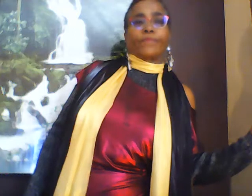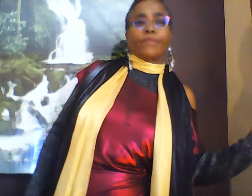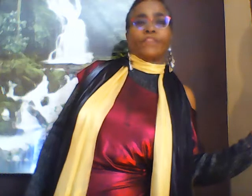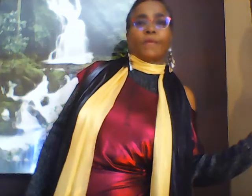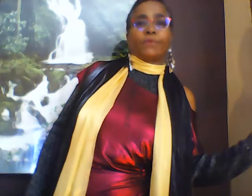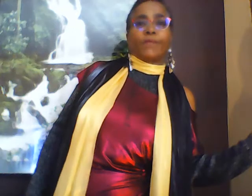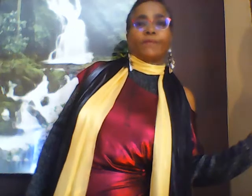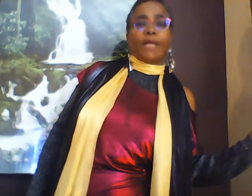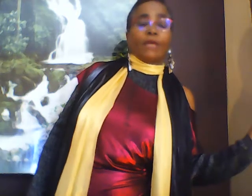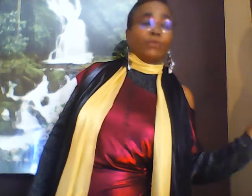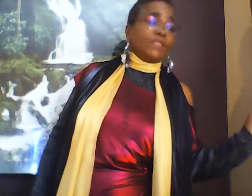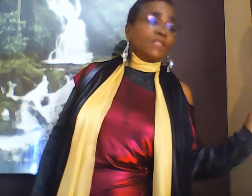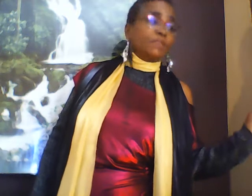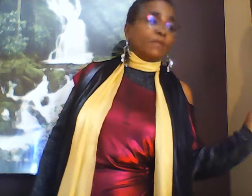This pathway, accusing this pathway,